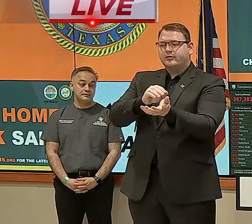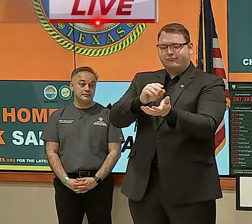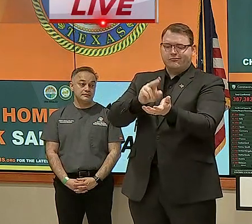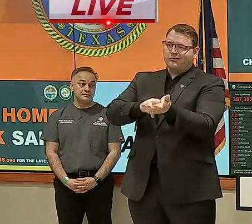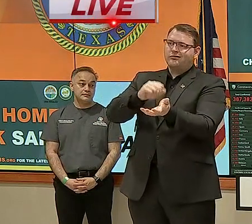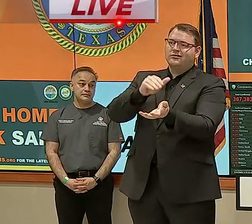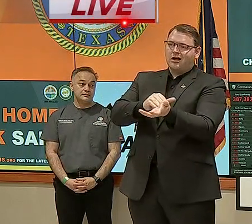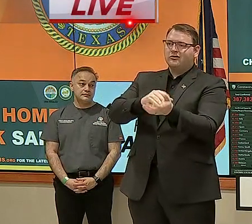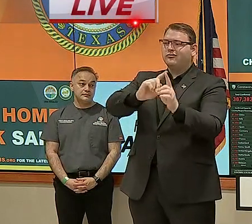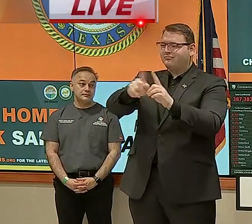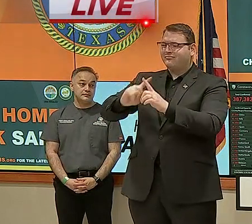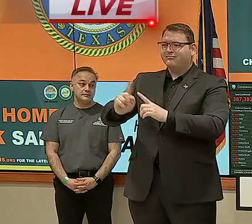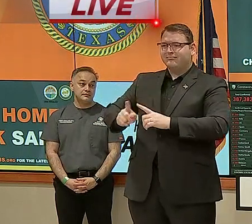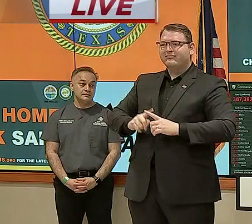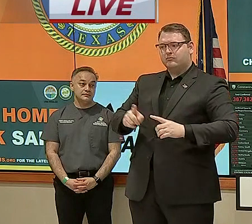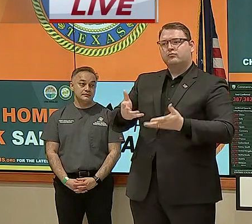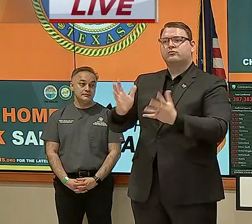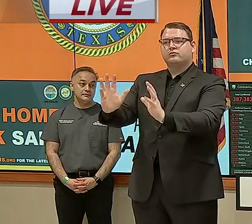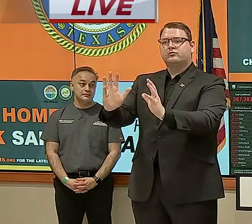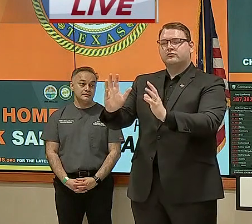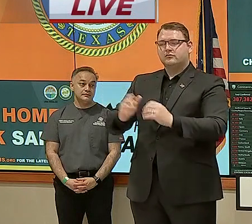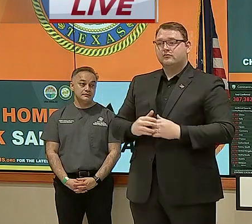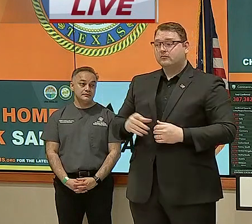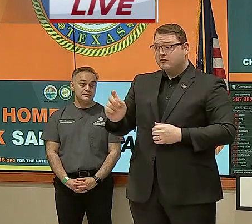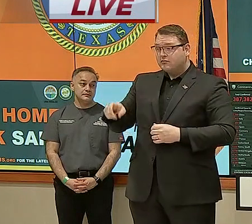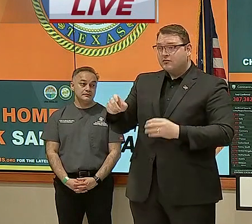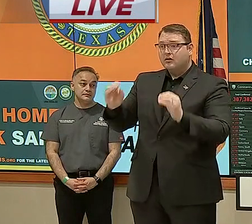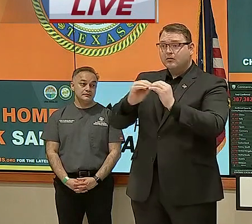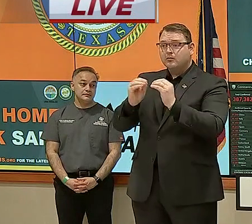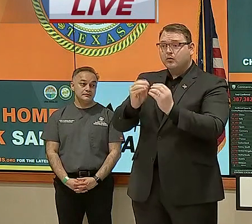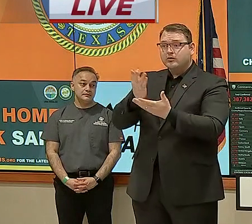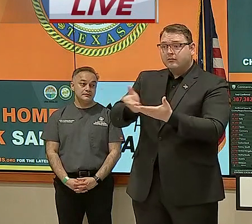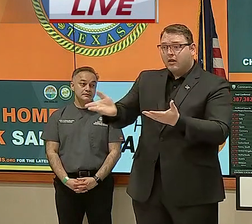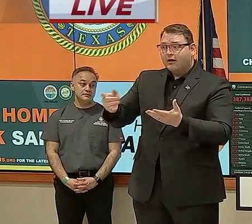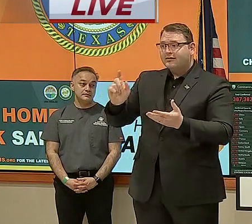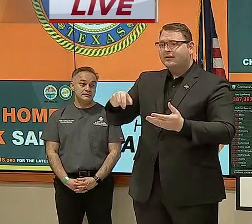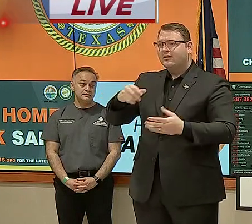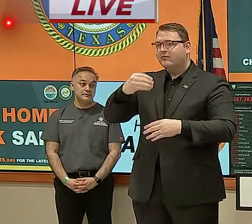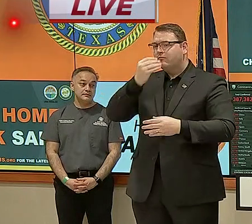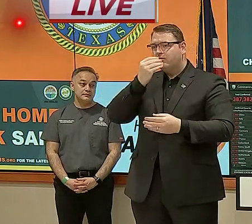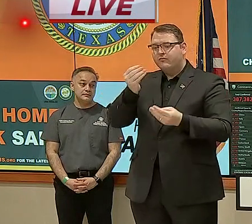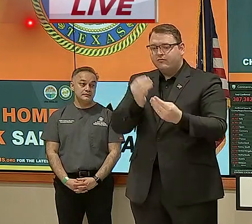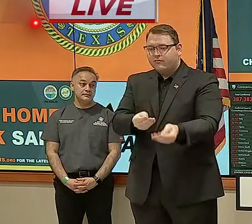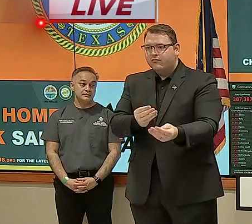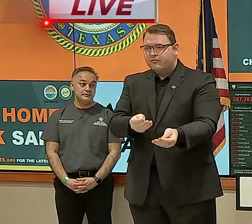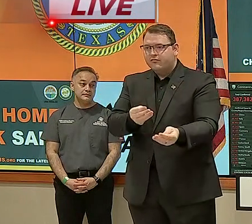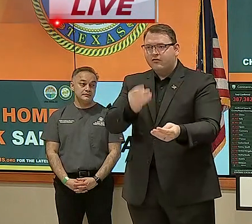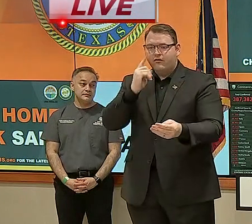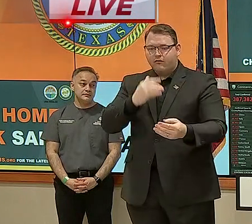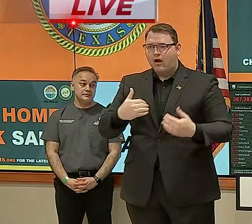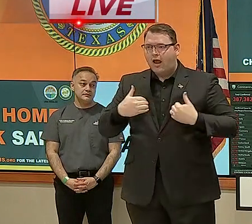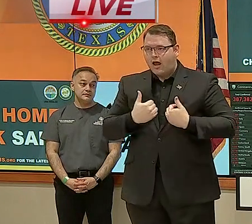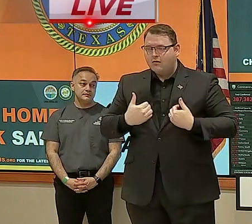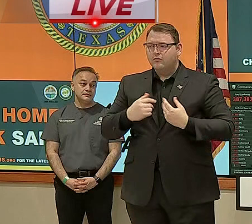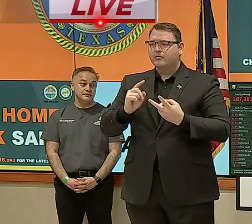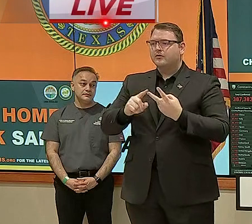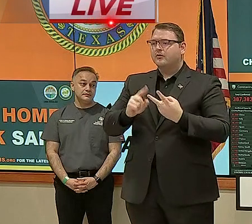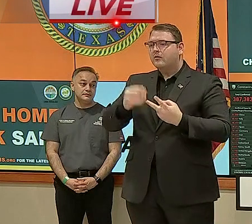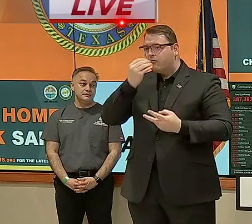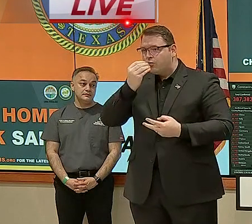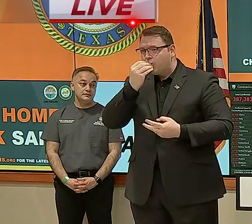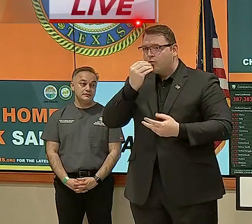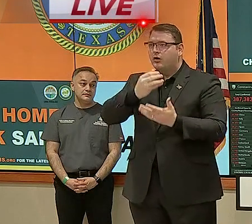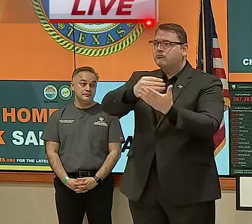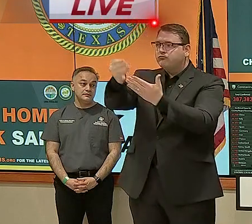get necessary supplies, food, pet food, household consumer products. Engaging